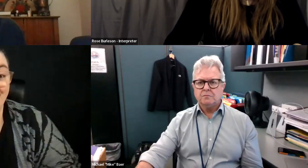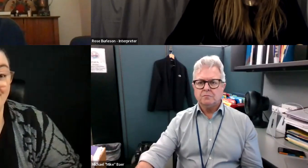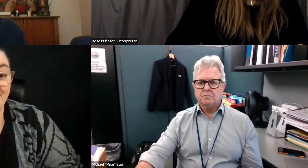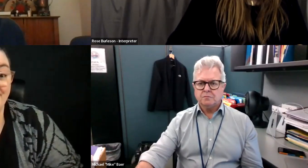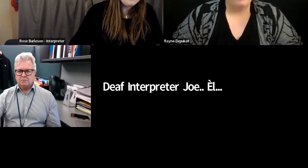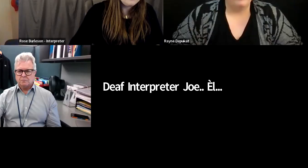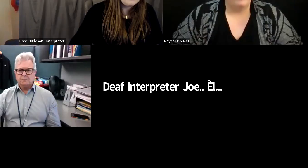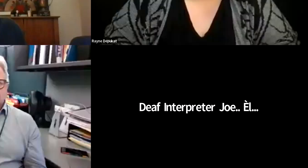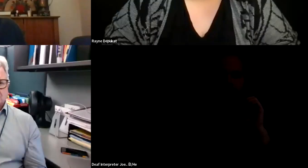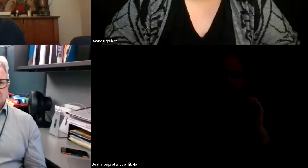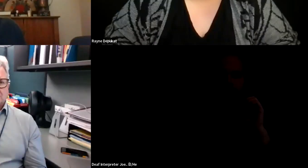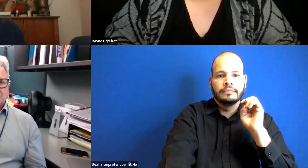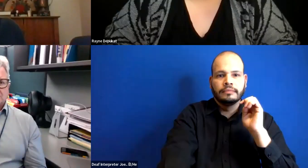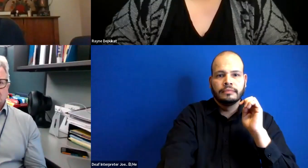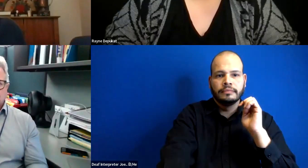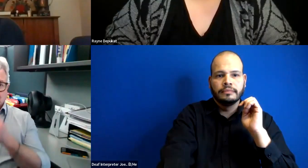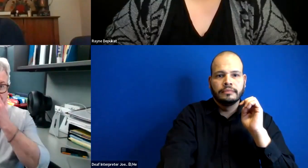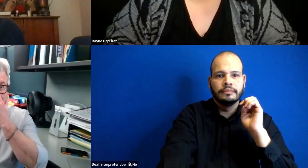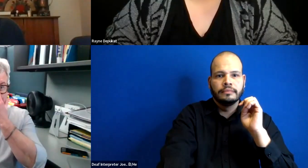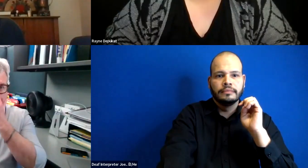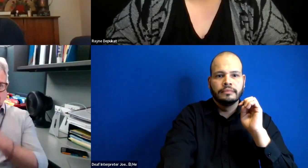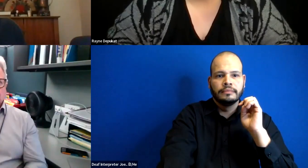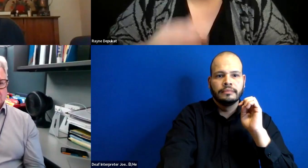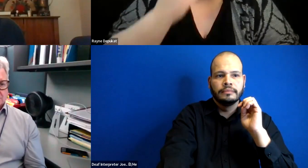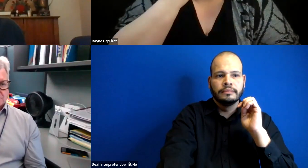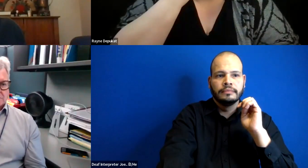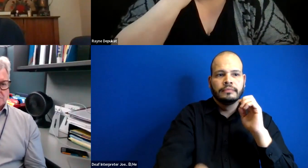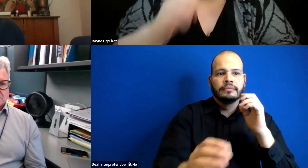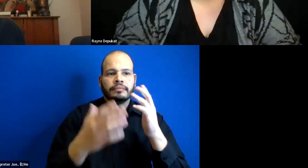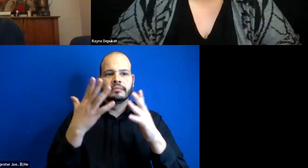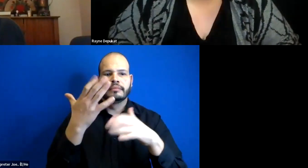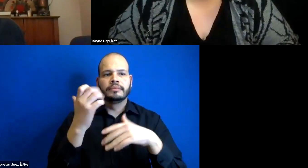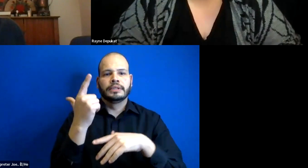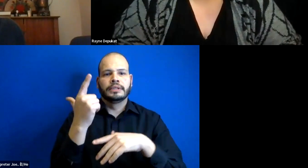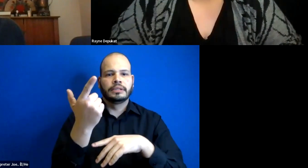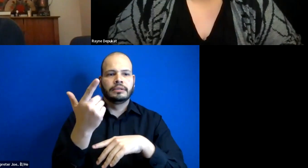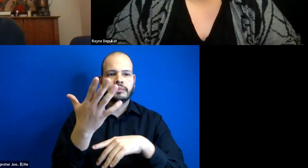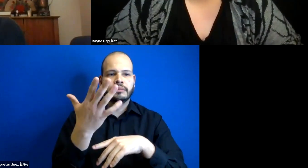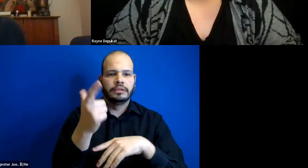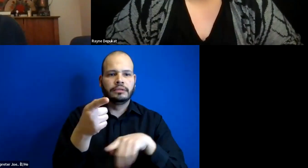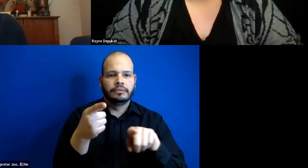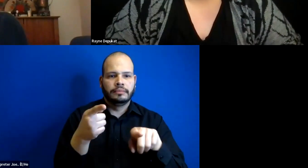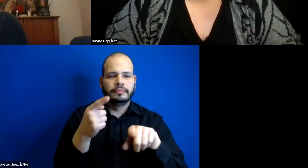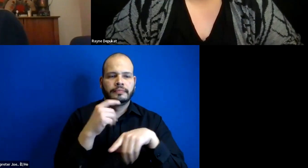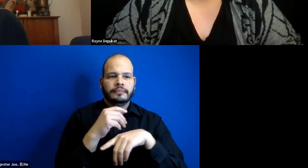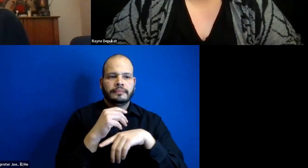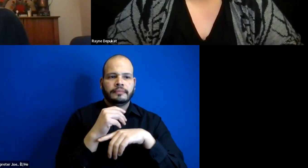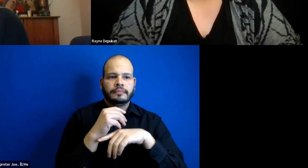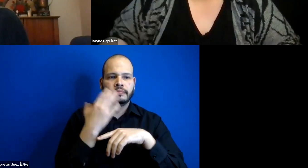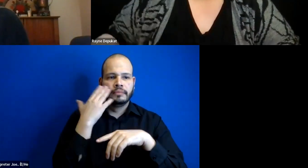I would like to second that. And just, I don't know who you've tried to reach at